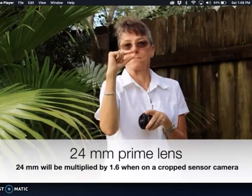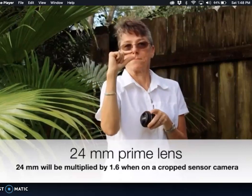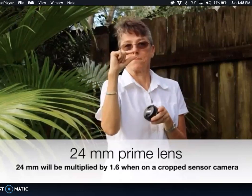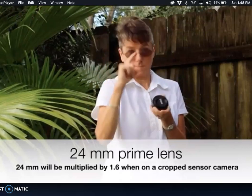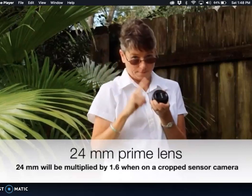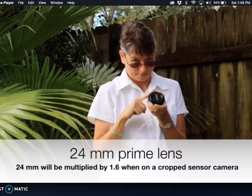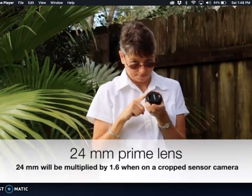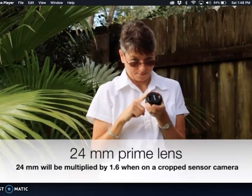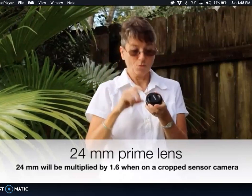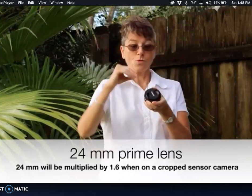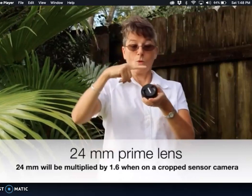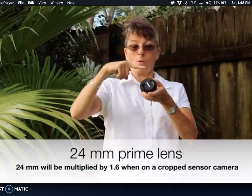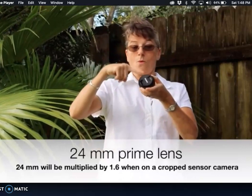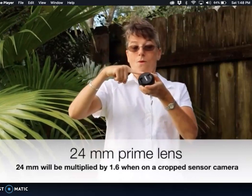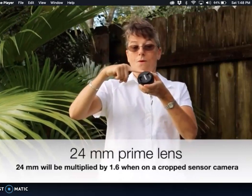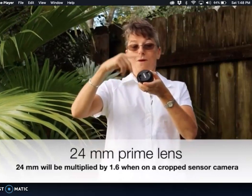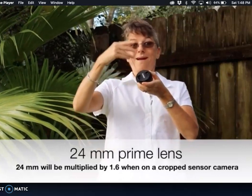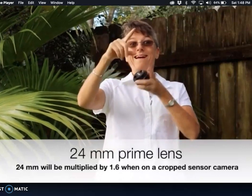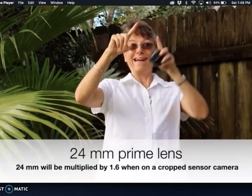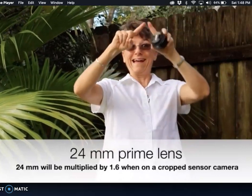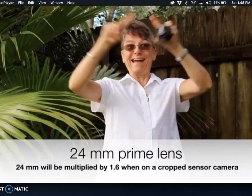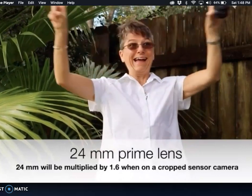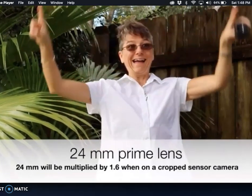You do this when you have a camera with a crop sensor in it.